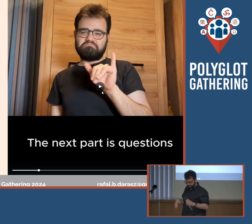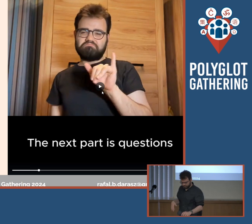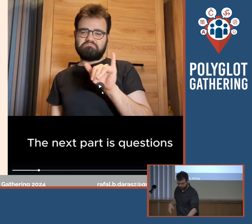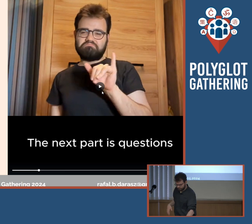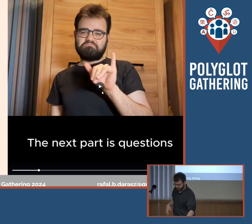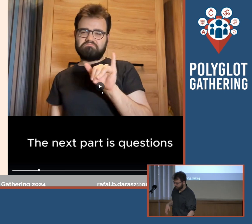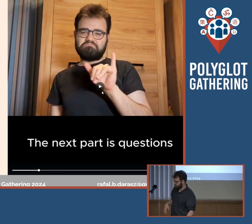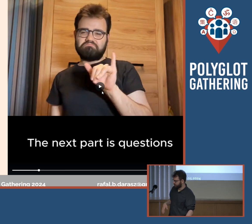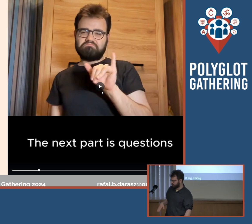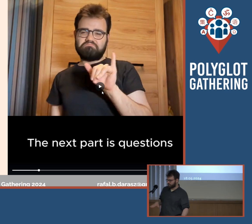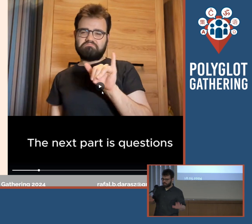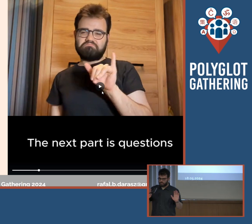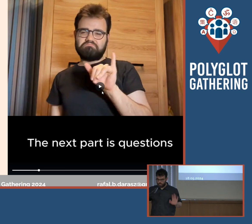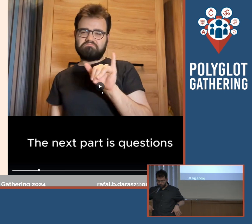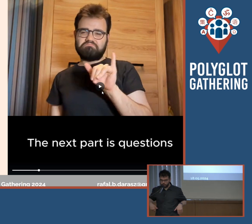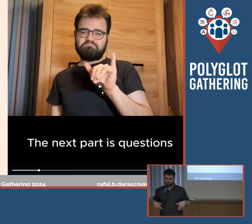sign